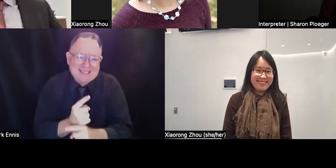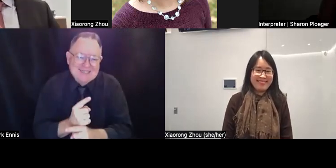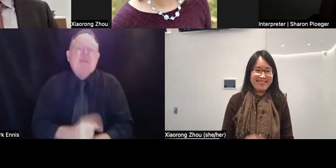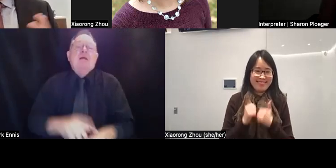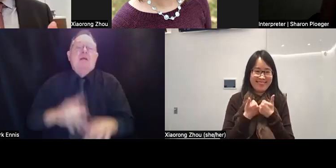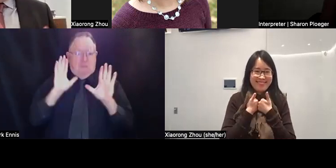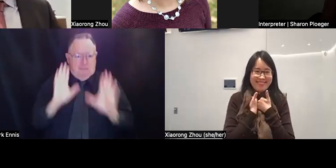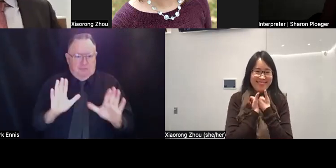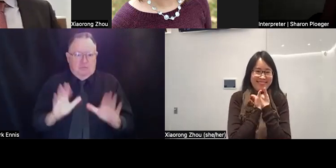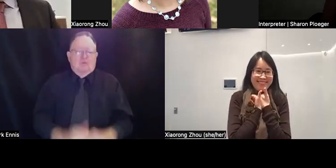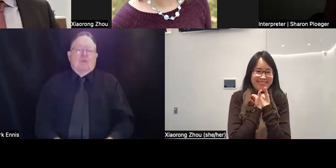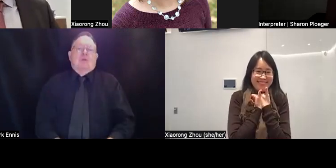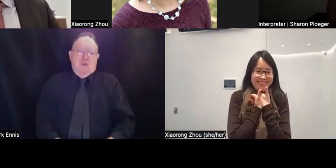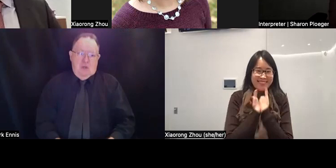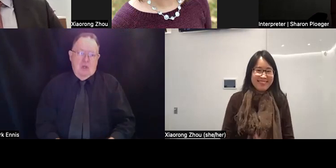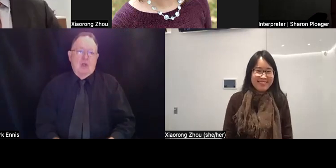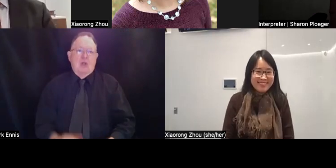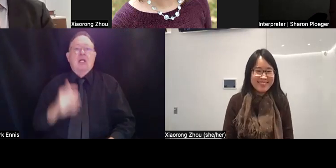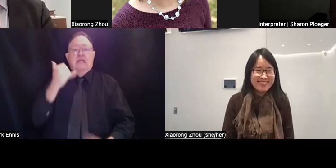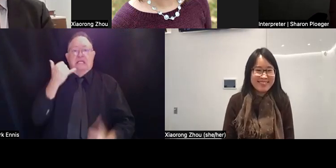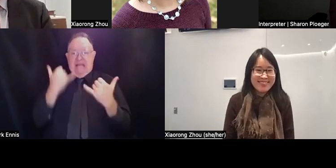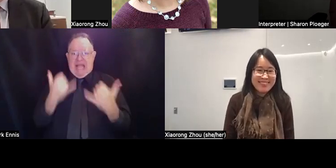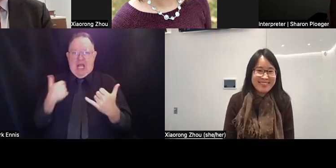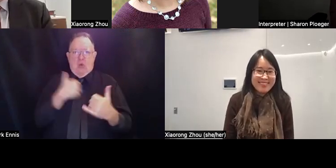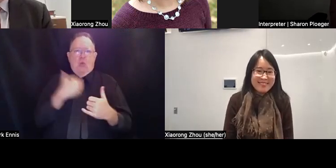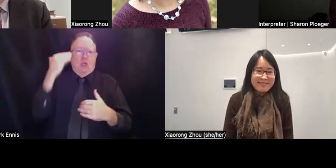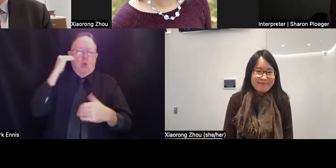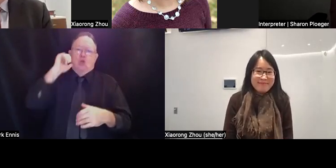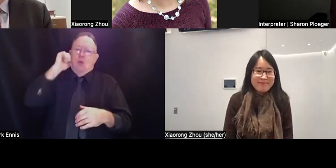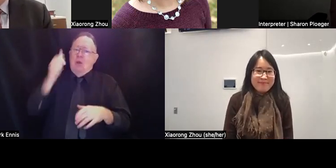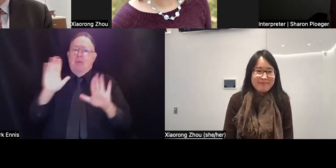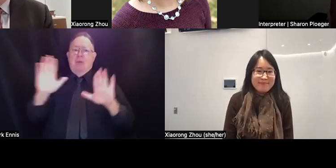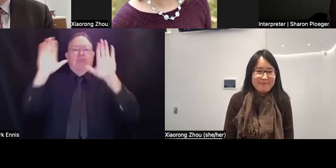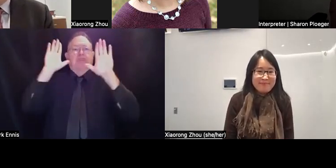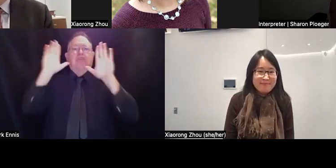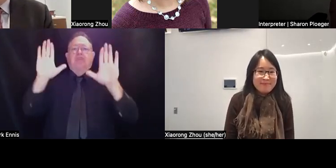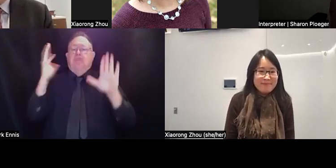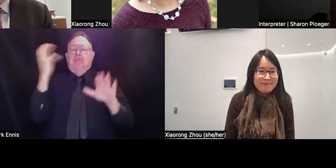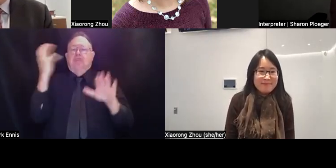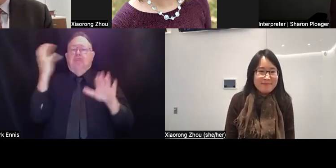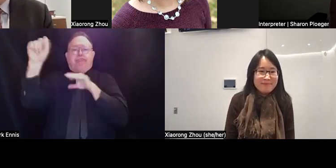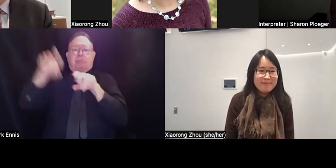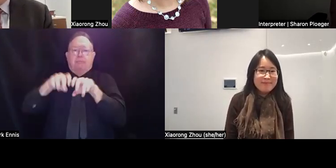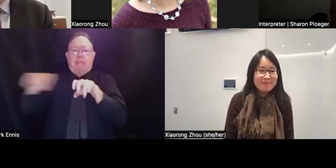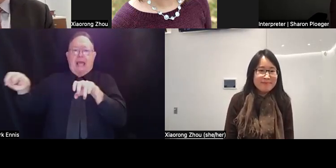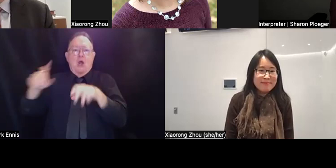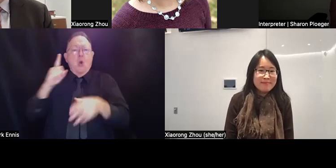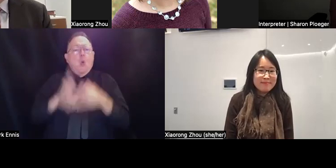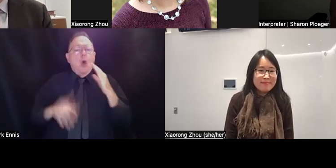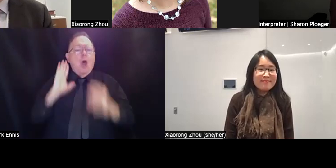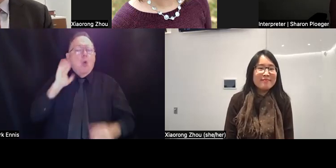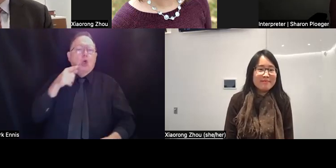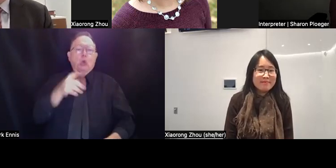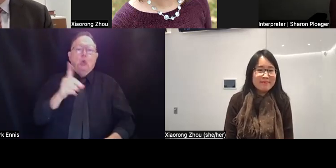aside from what is going to be an amazing panel tomorrow, what's next for Xiaorong? What